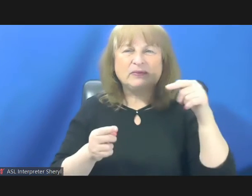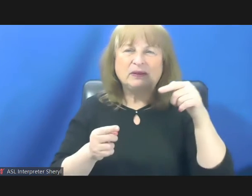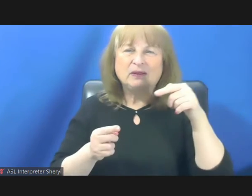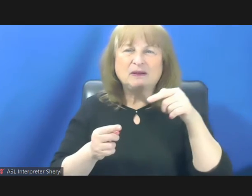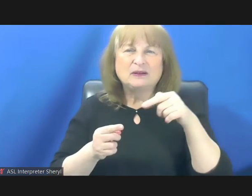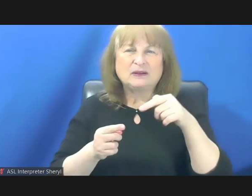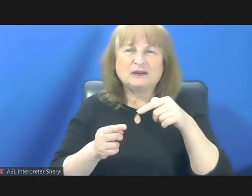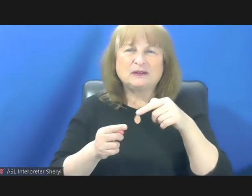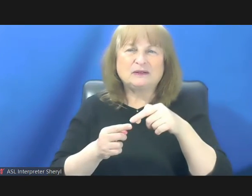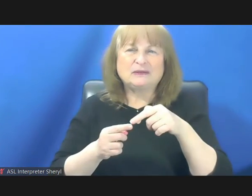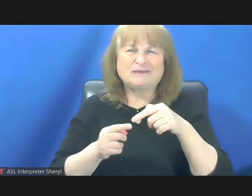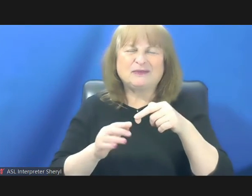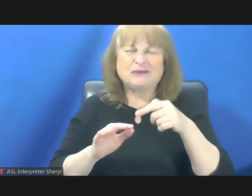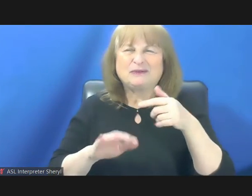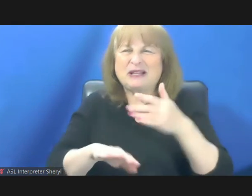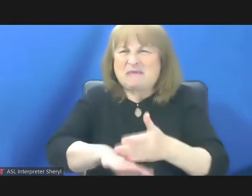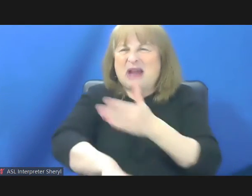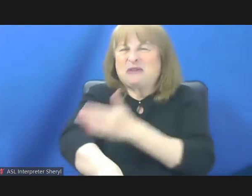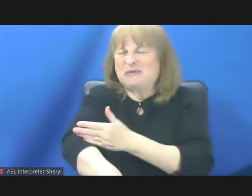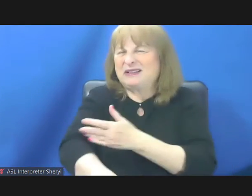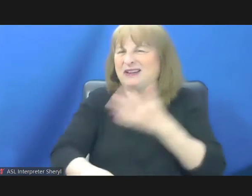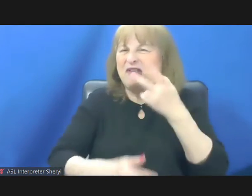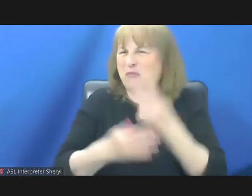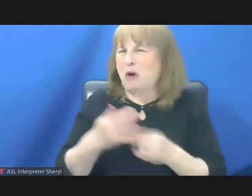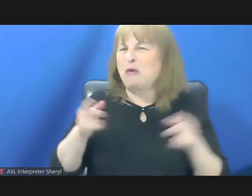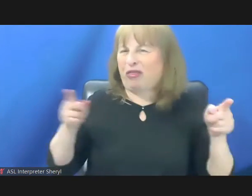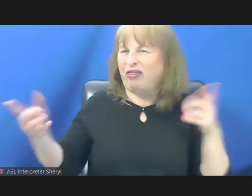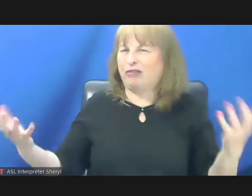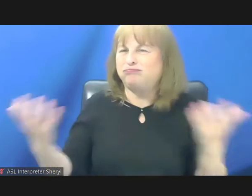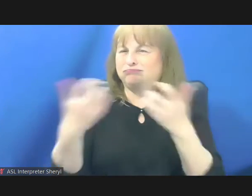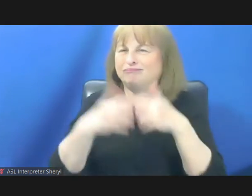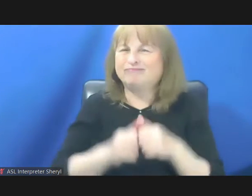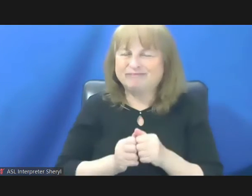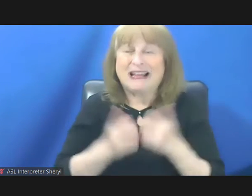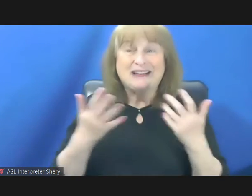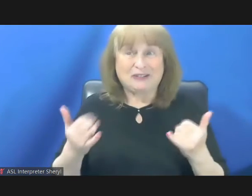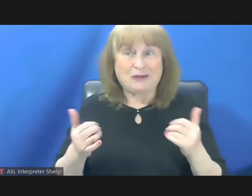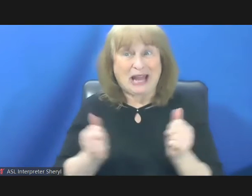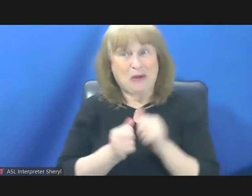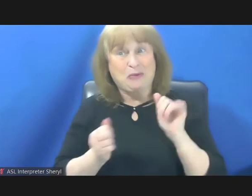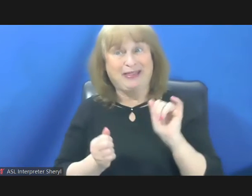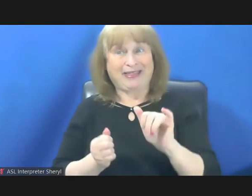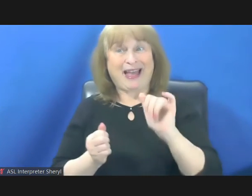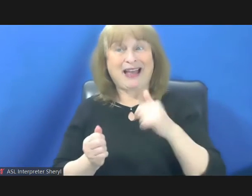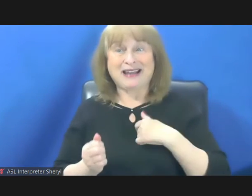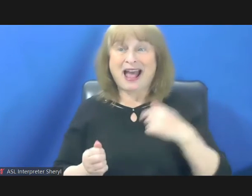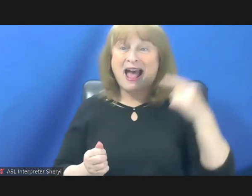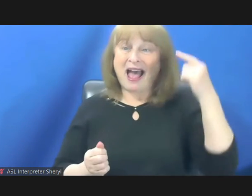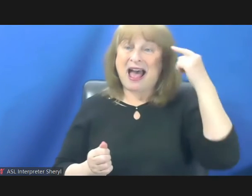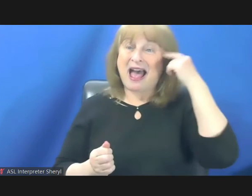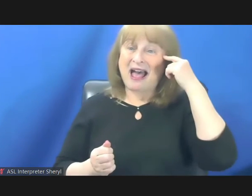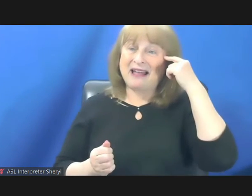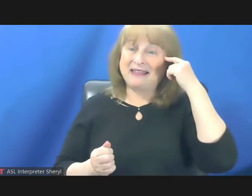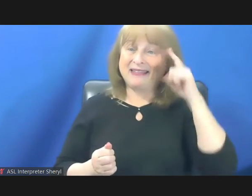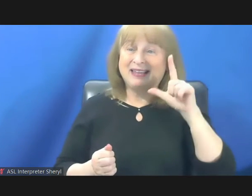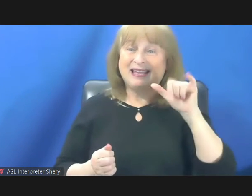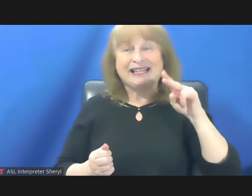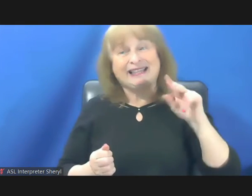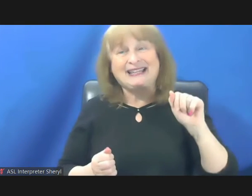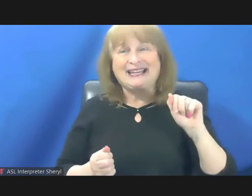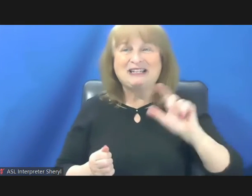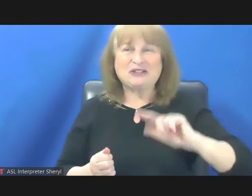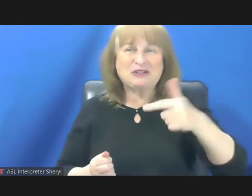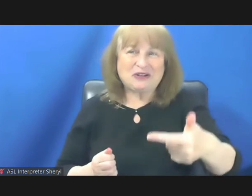to the betterment of both, if one can say that. So now, with that, I think it's Lina's turn